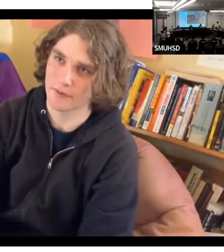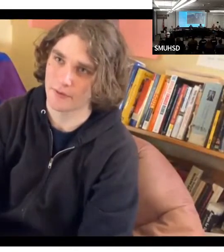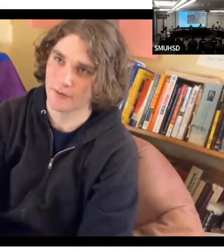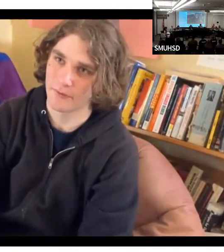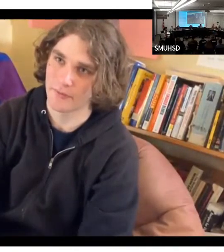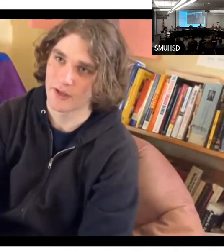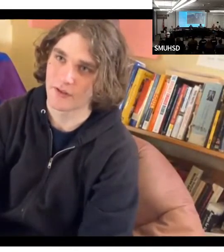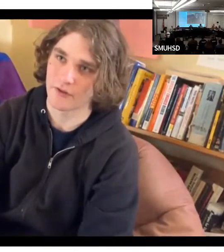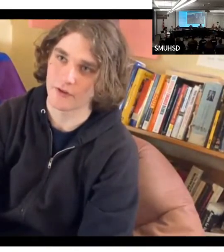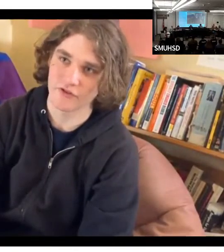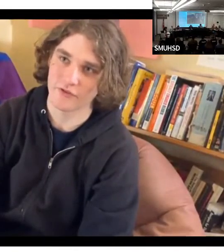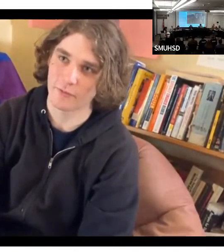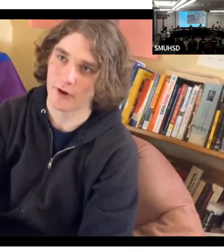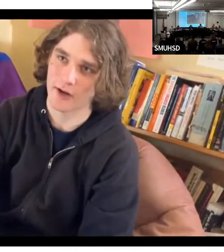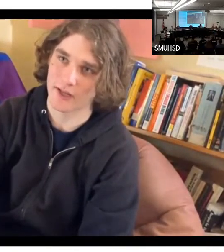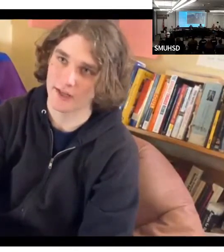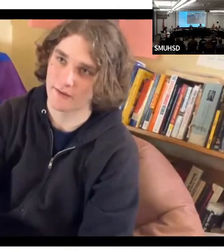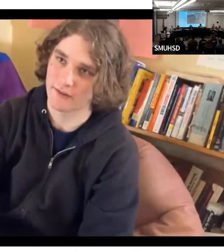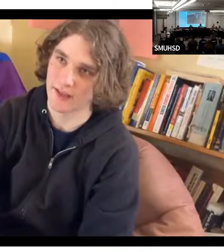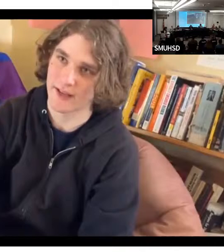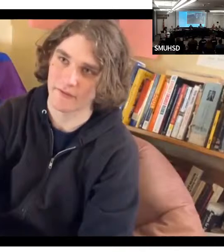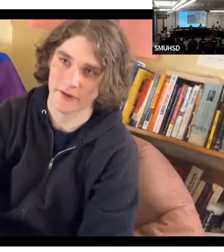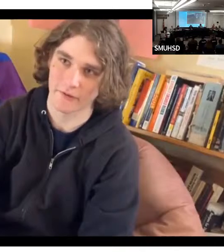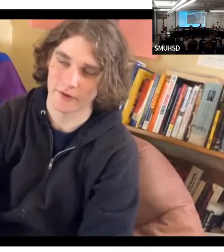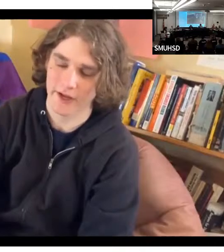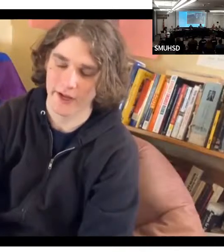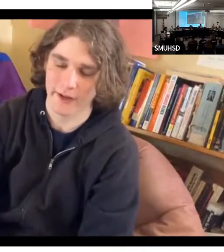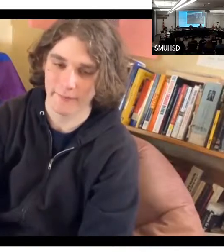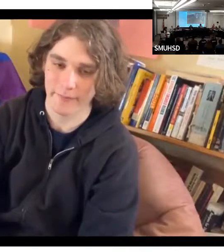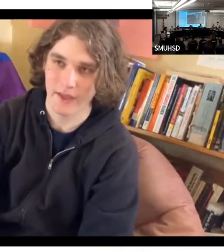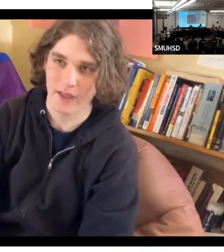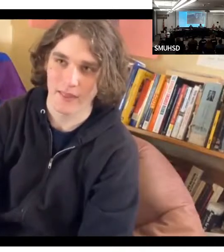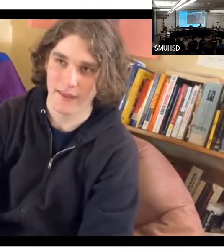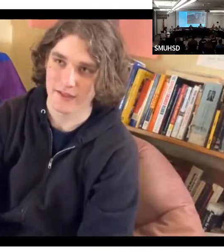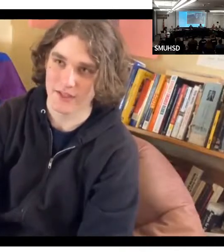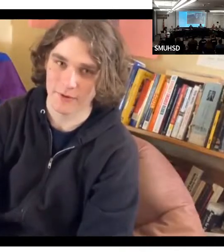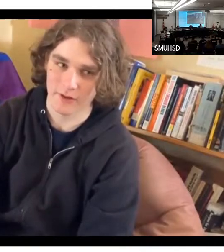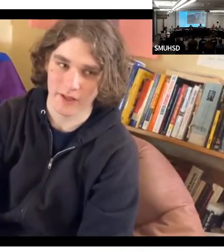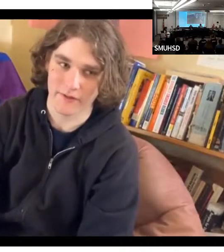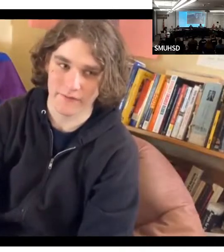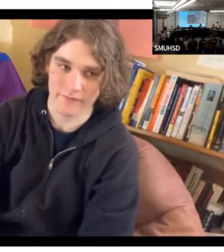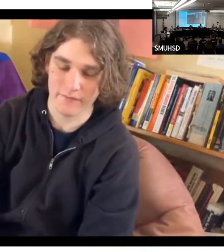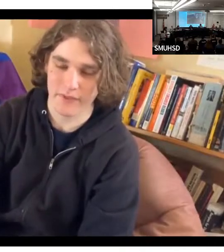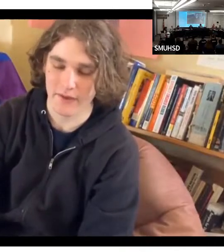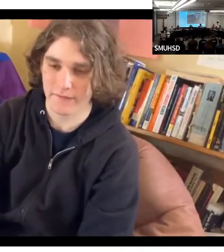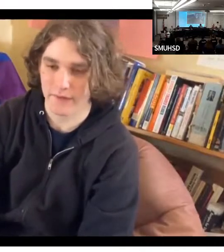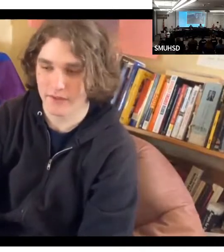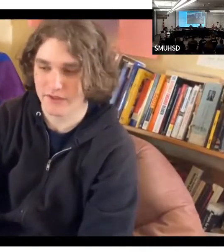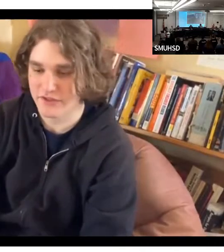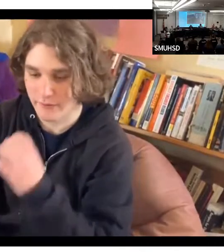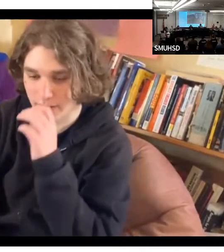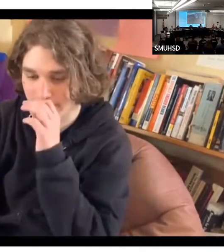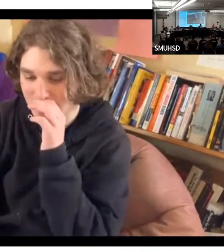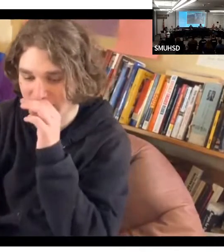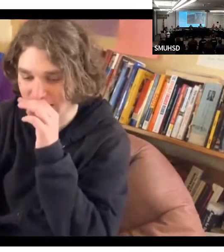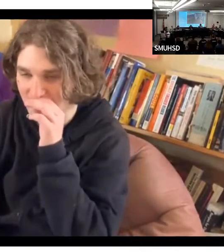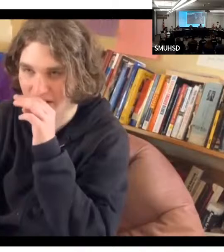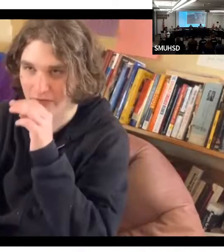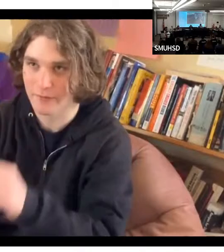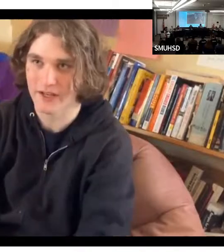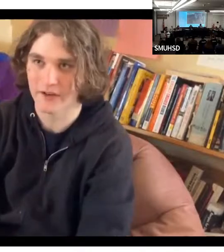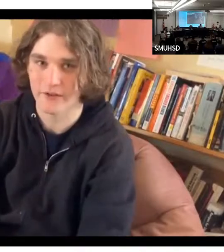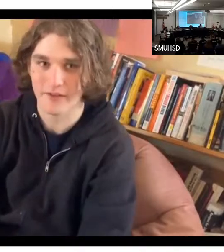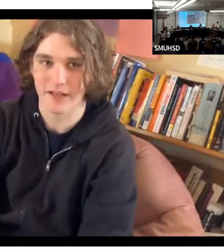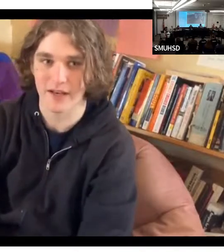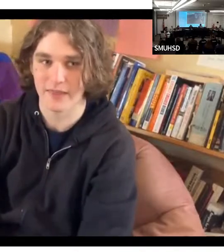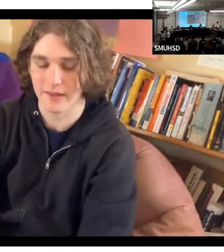next month or two. So you can just work on it and get ahead of it over time. And she put a lot of stuff into just generally to make it